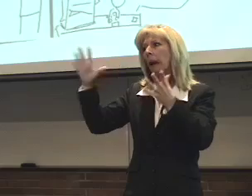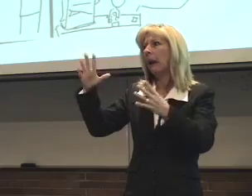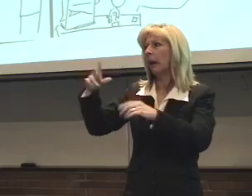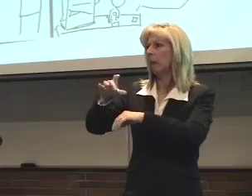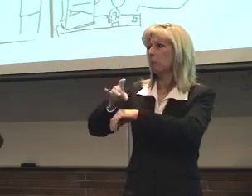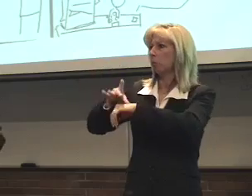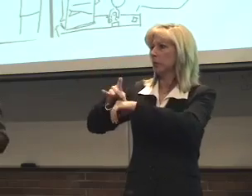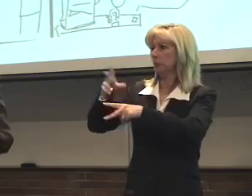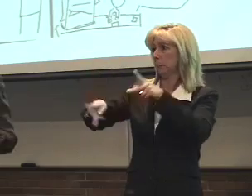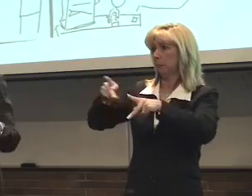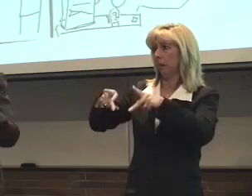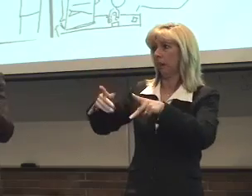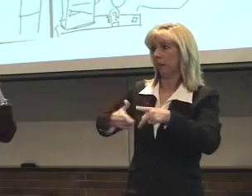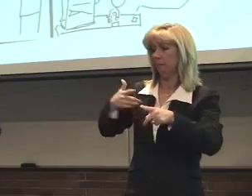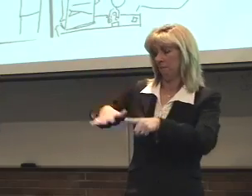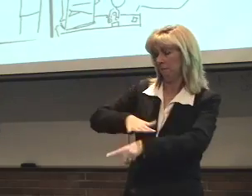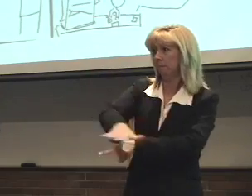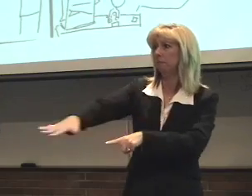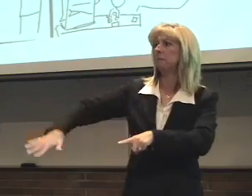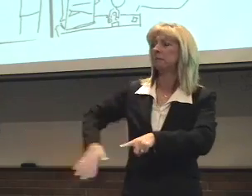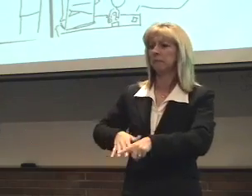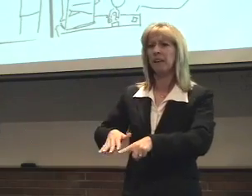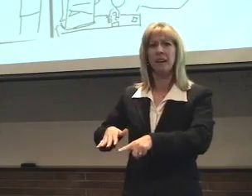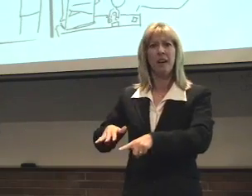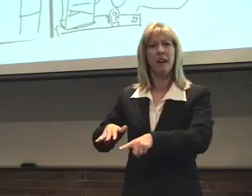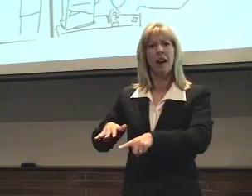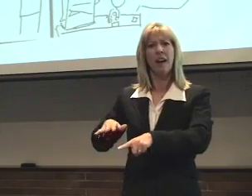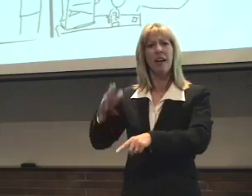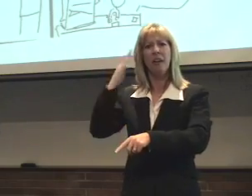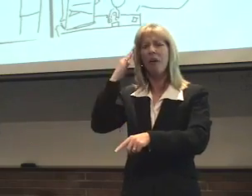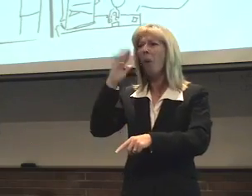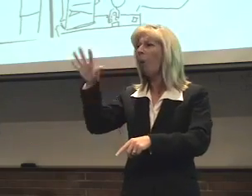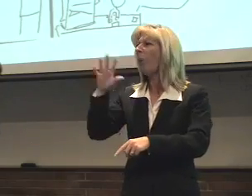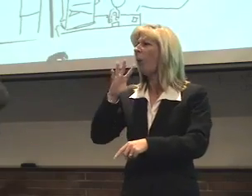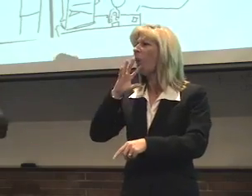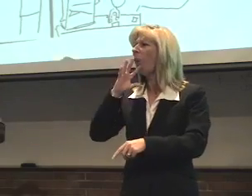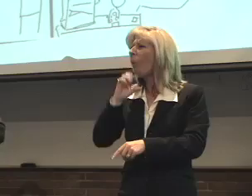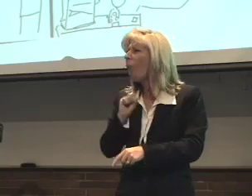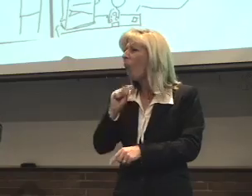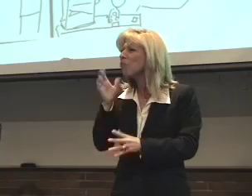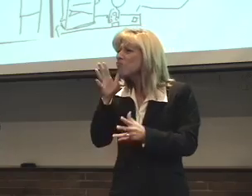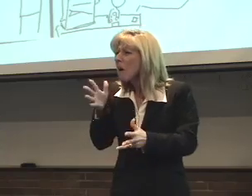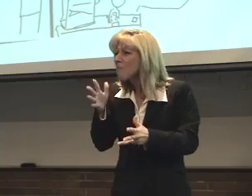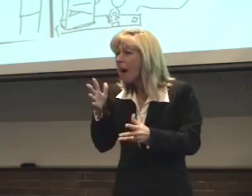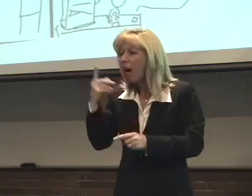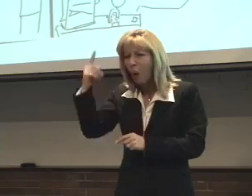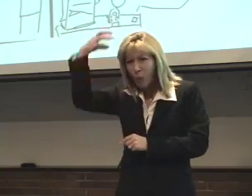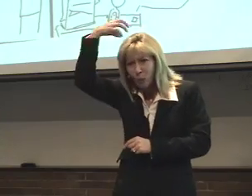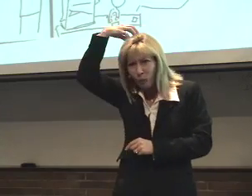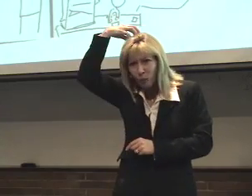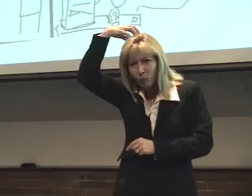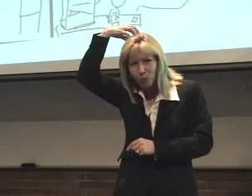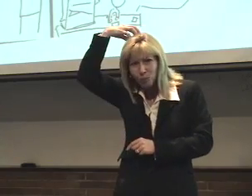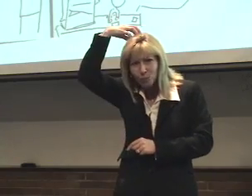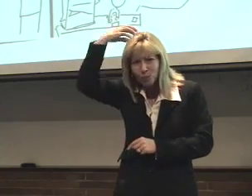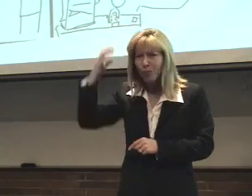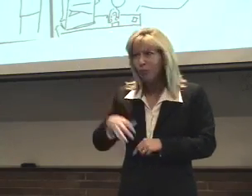And a lot of the other older grandmothers have like a bun on the top of their head. That's what he told me it was. One of the